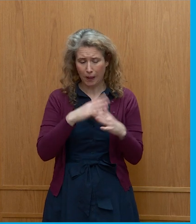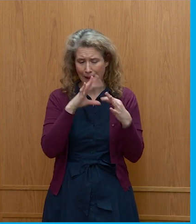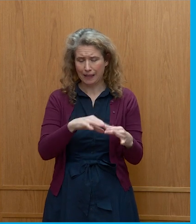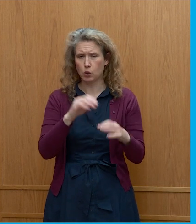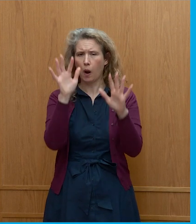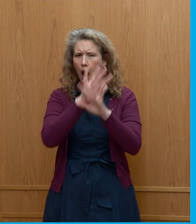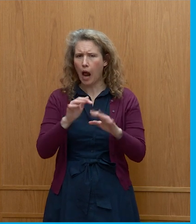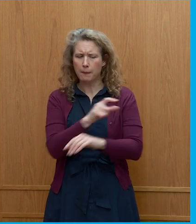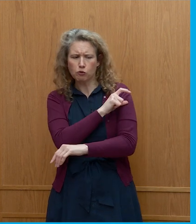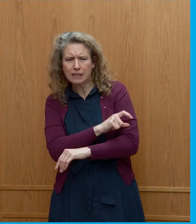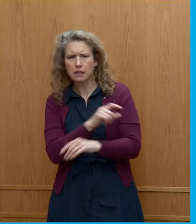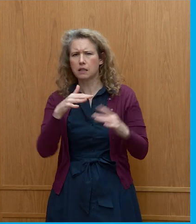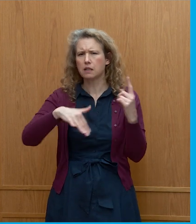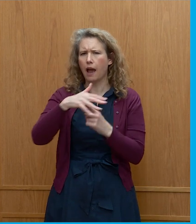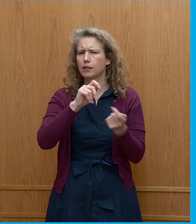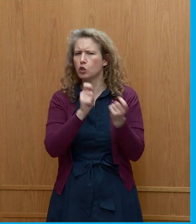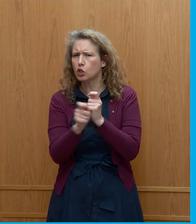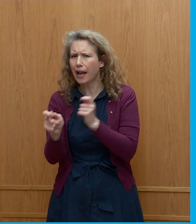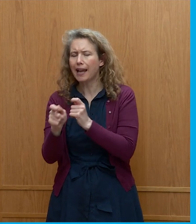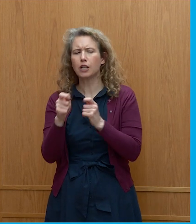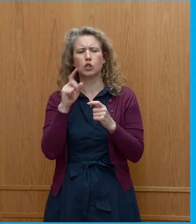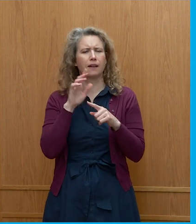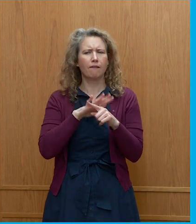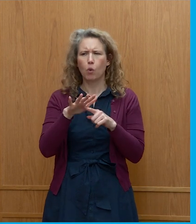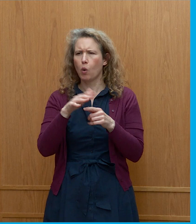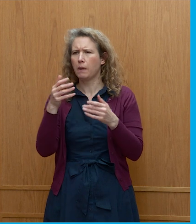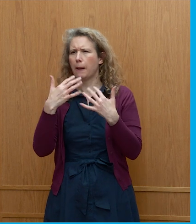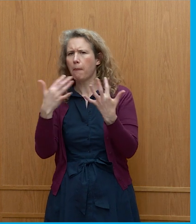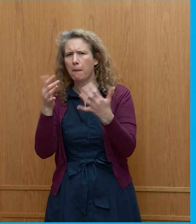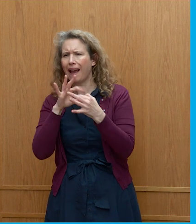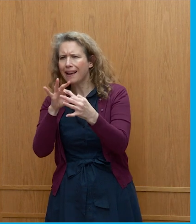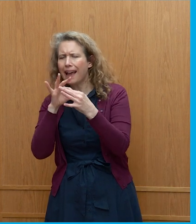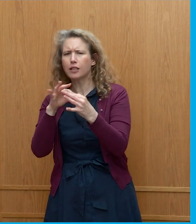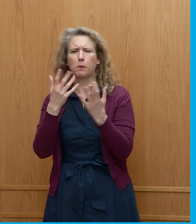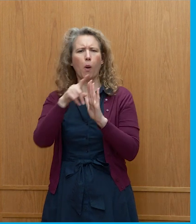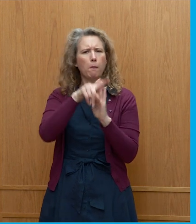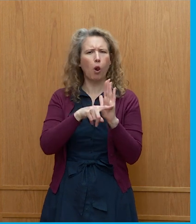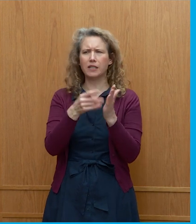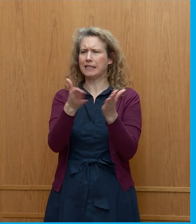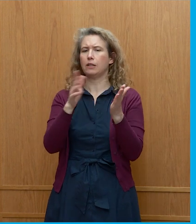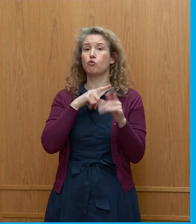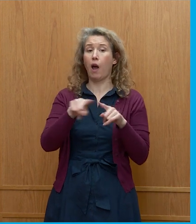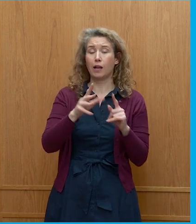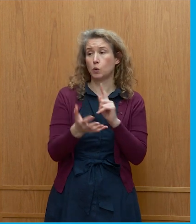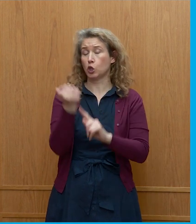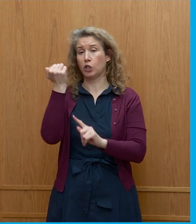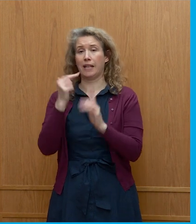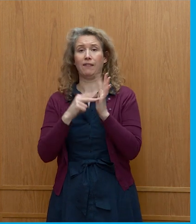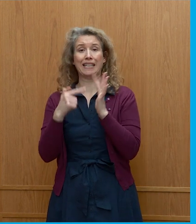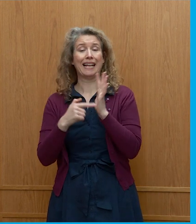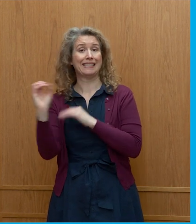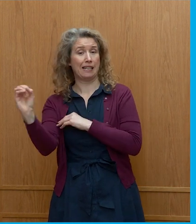societal change, informing public engagement and policy across the transition to net zero.